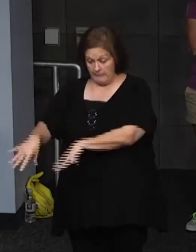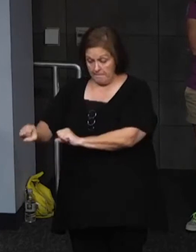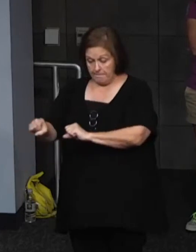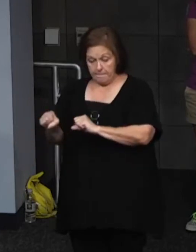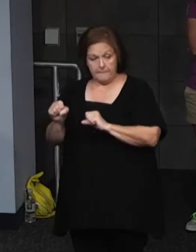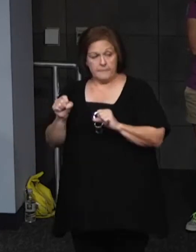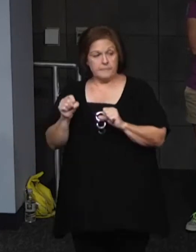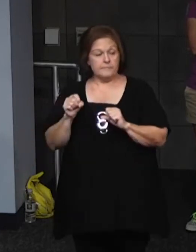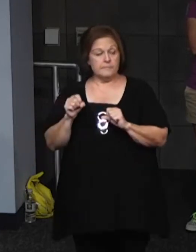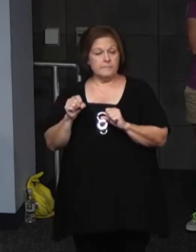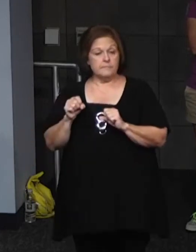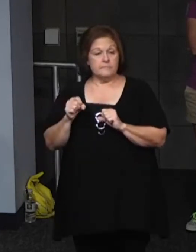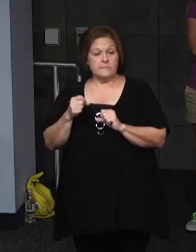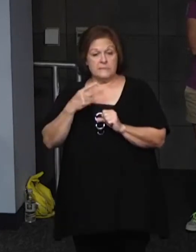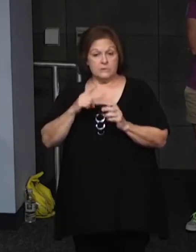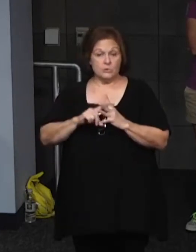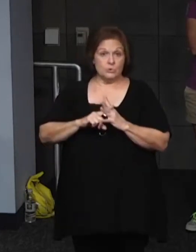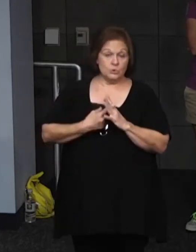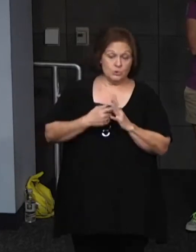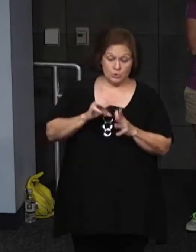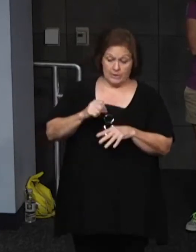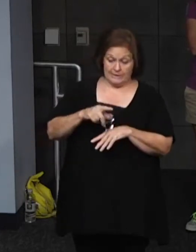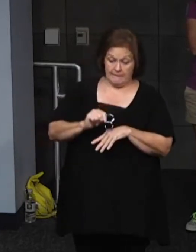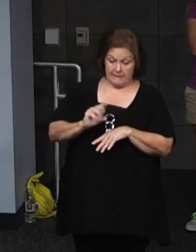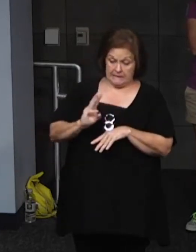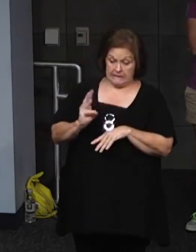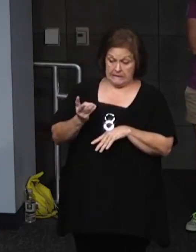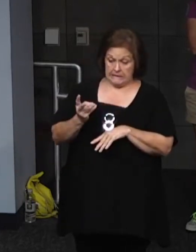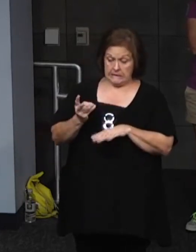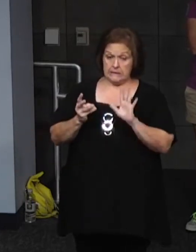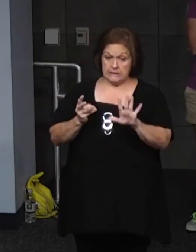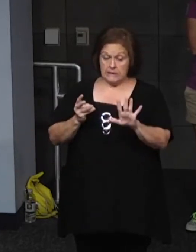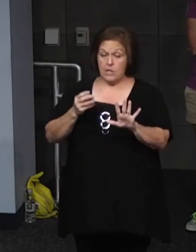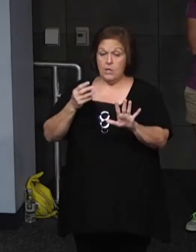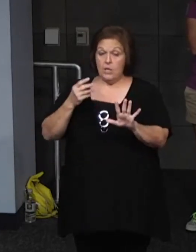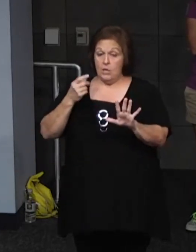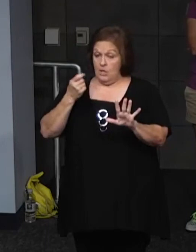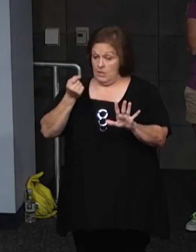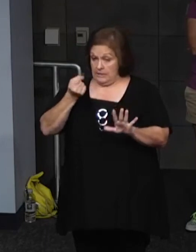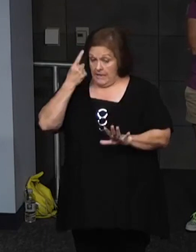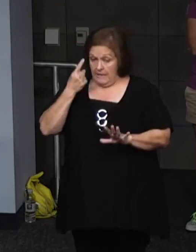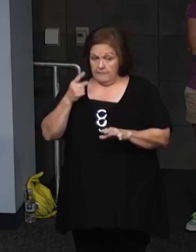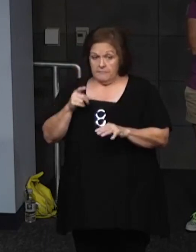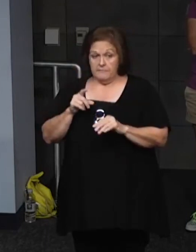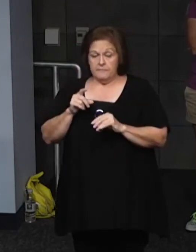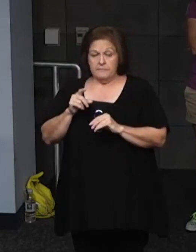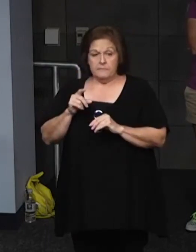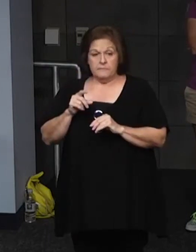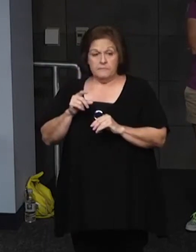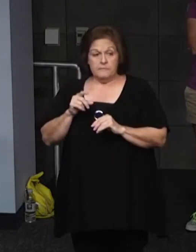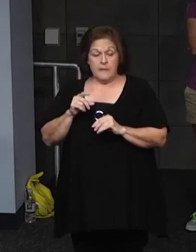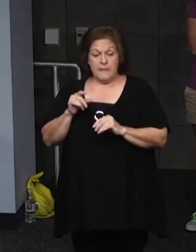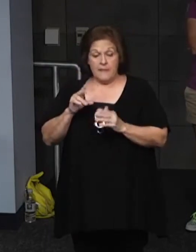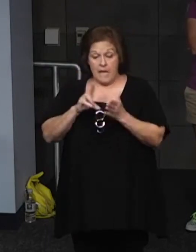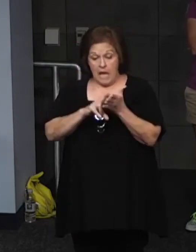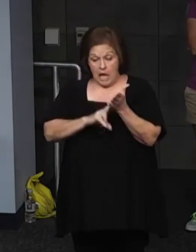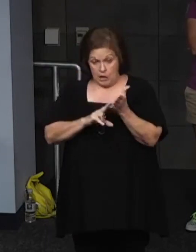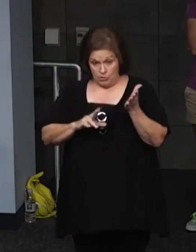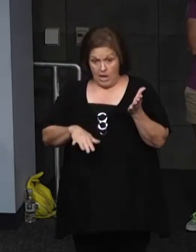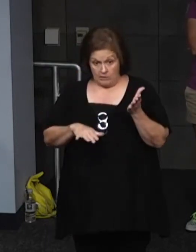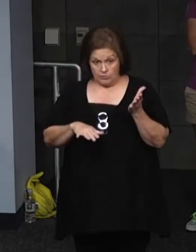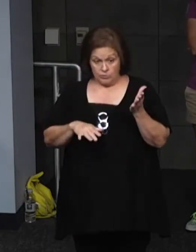date is starting September 6th. Please realize that the contract, and we will